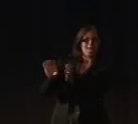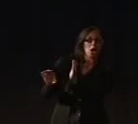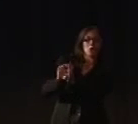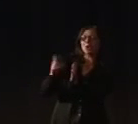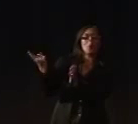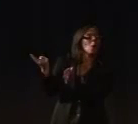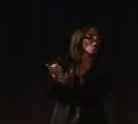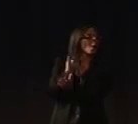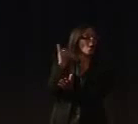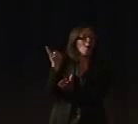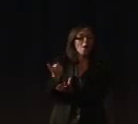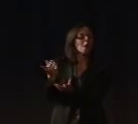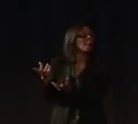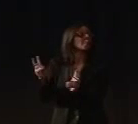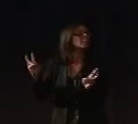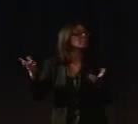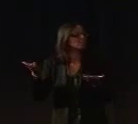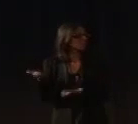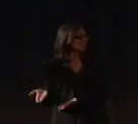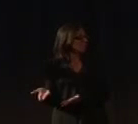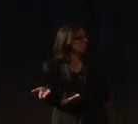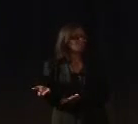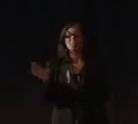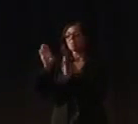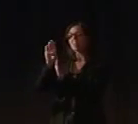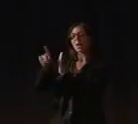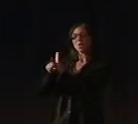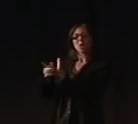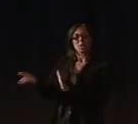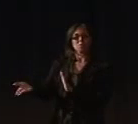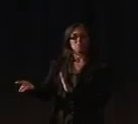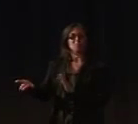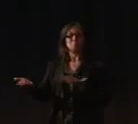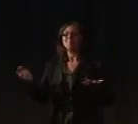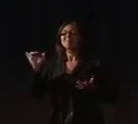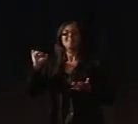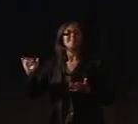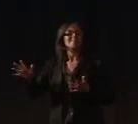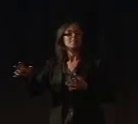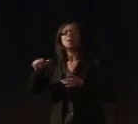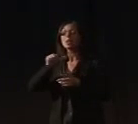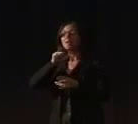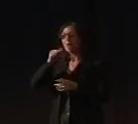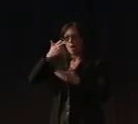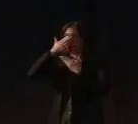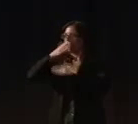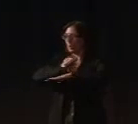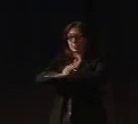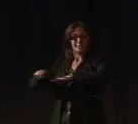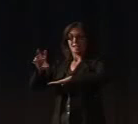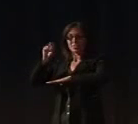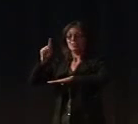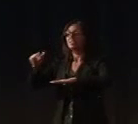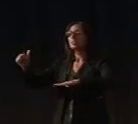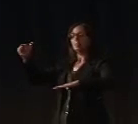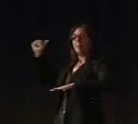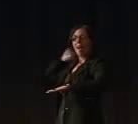it was called the earth, the backstage, so to speak, becomes active. One of them is a